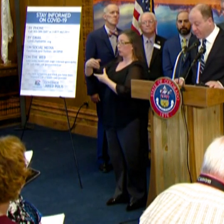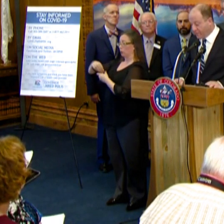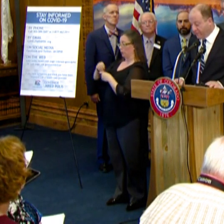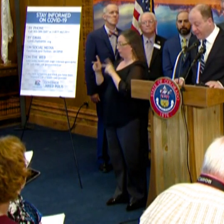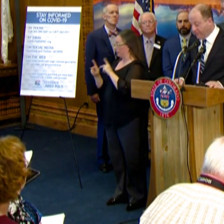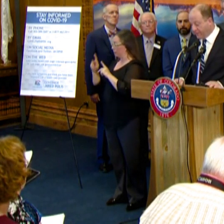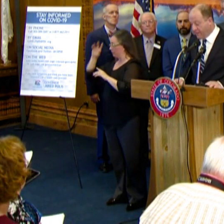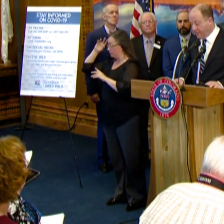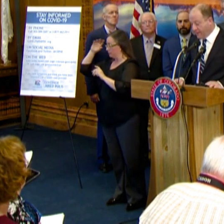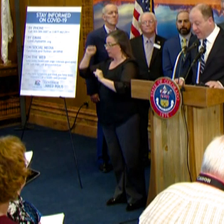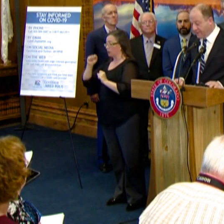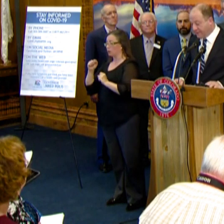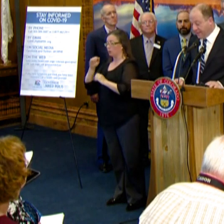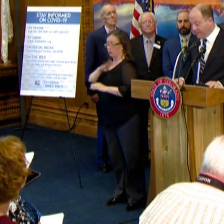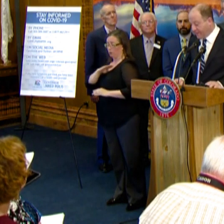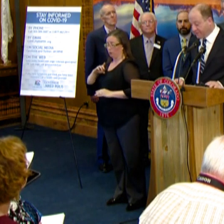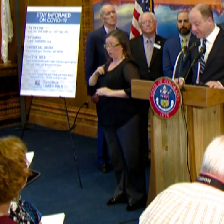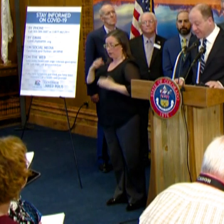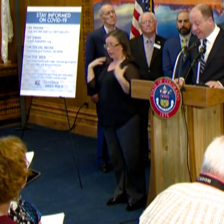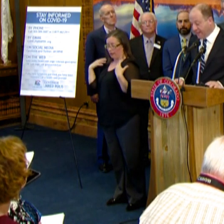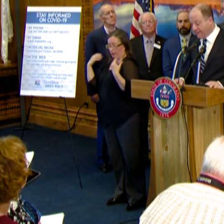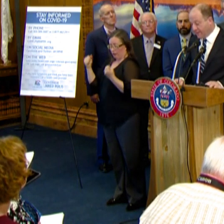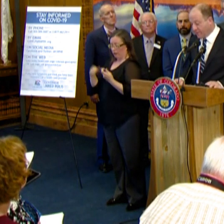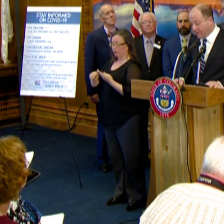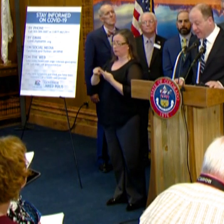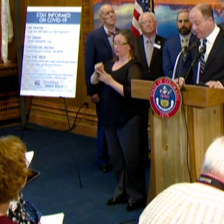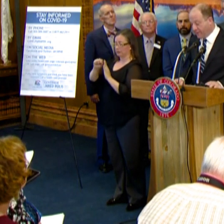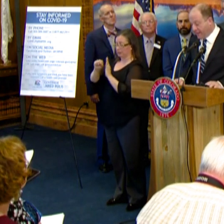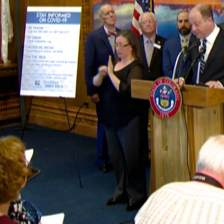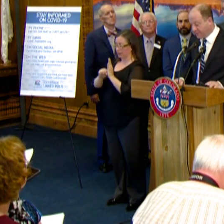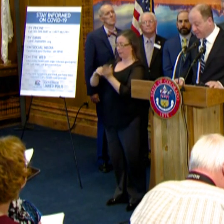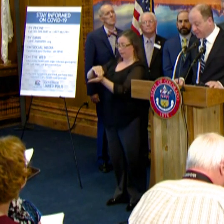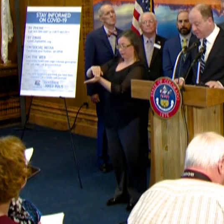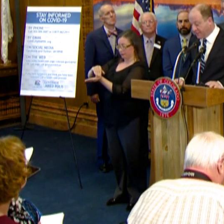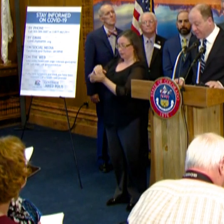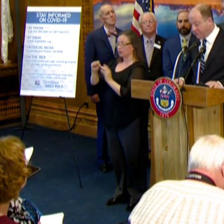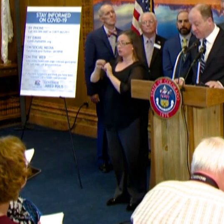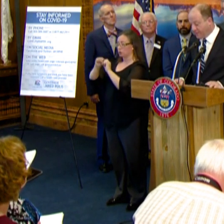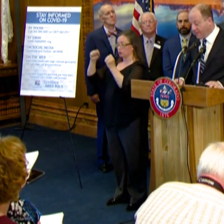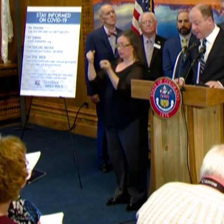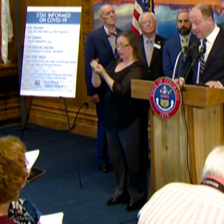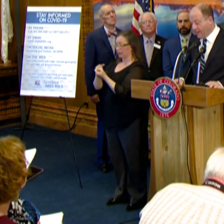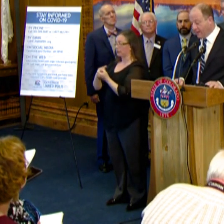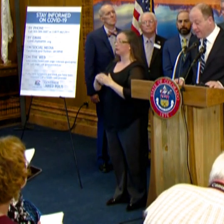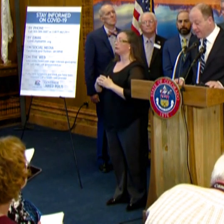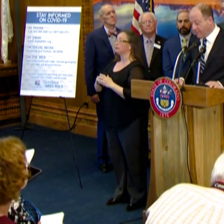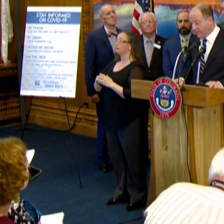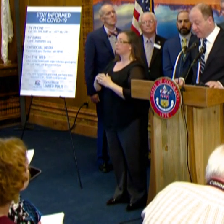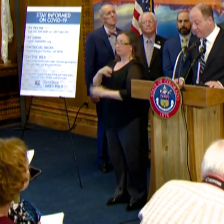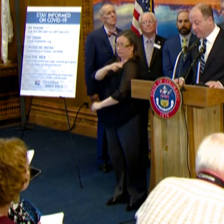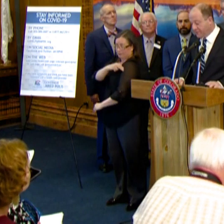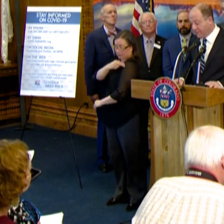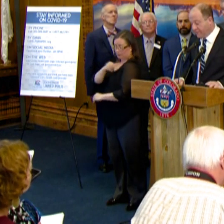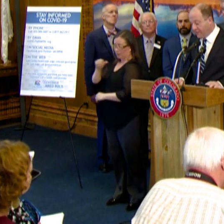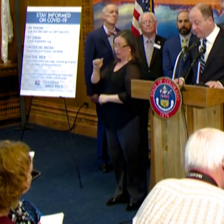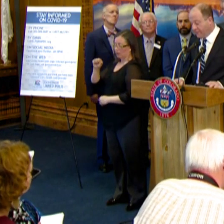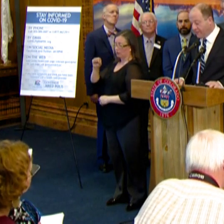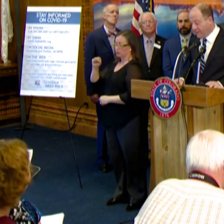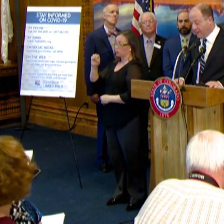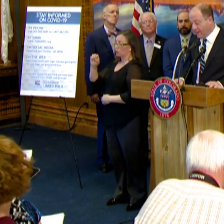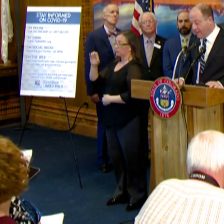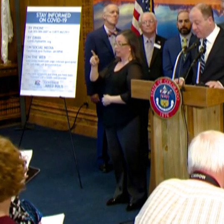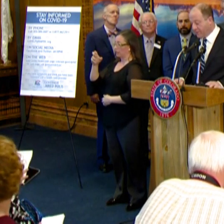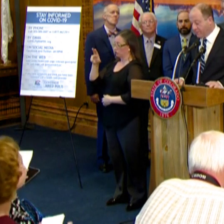president of the Board of Health, the State Medical Society, the Colorado Health and Hospital Association, a number of folks